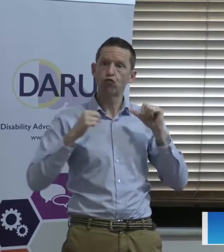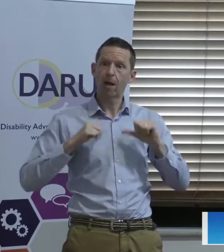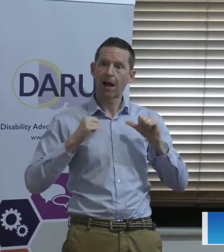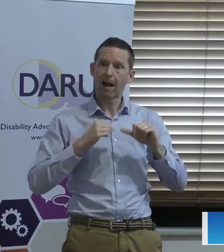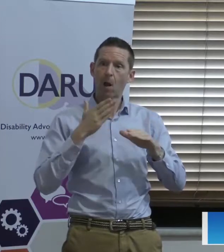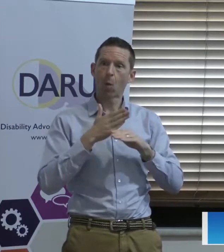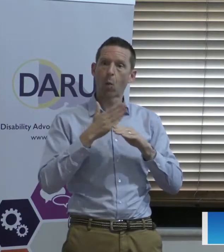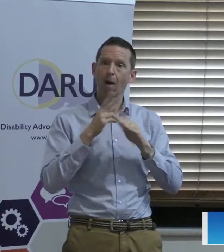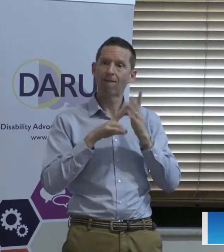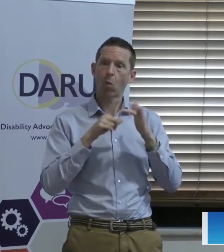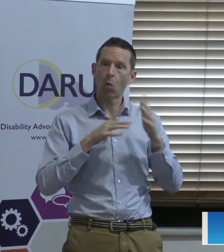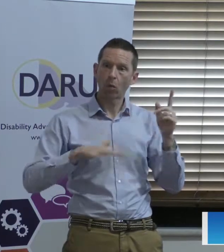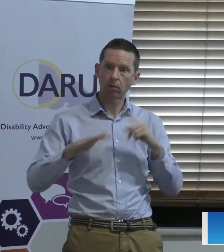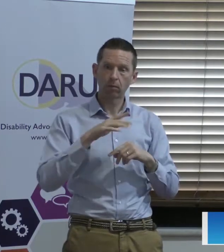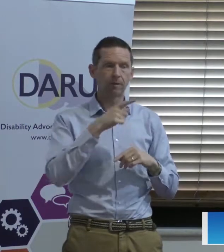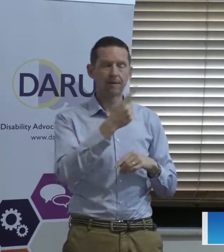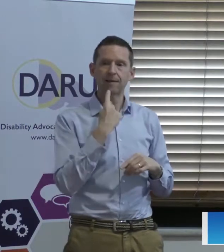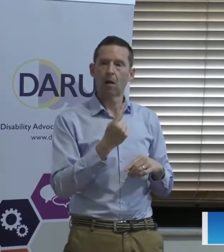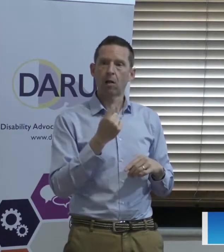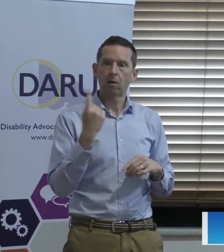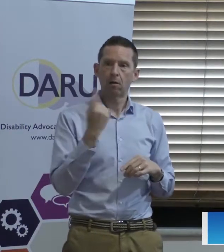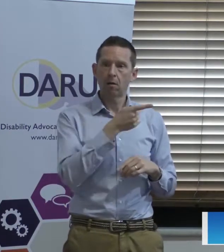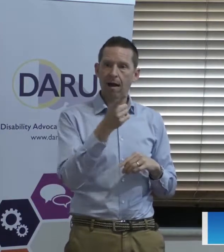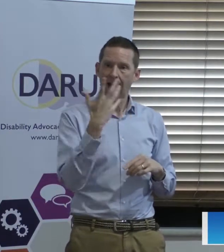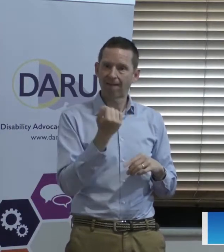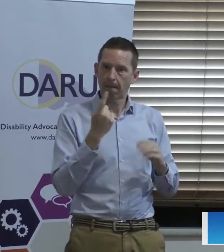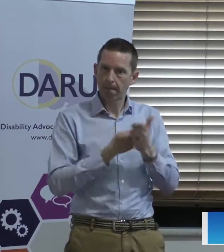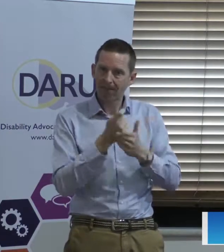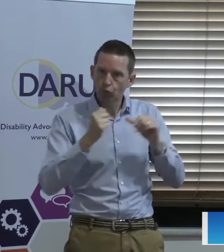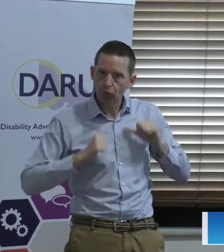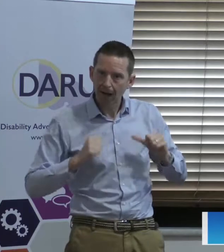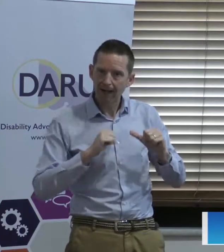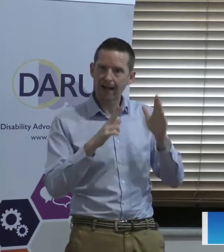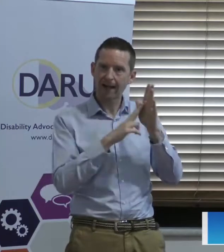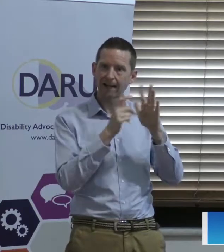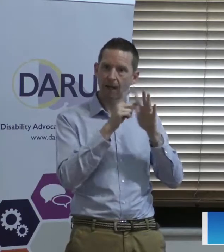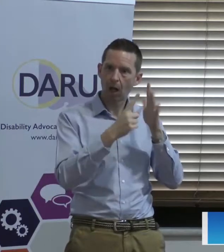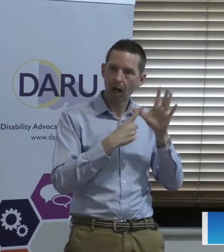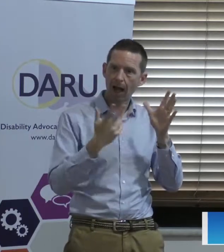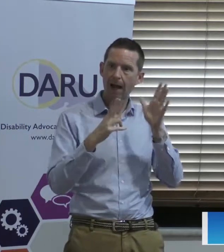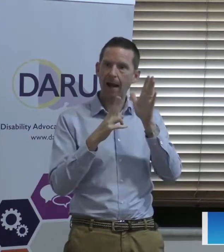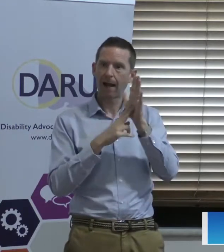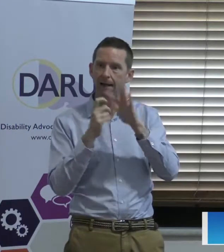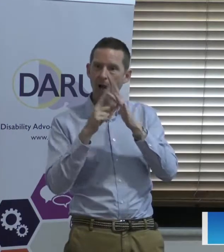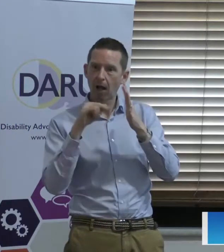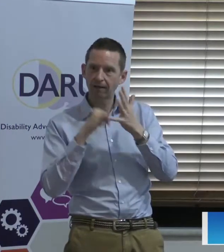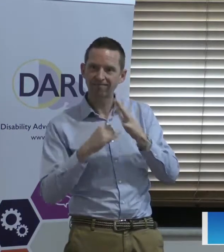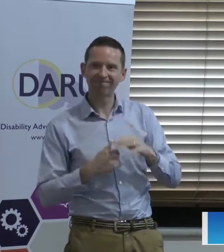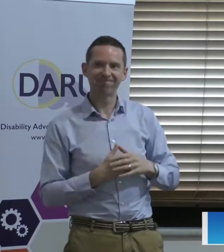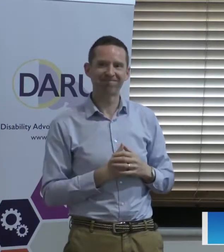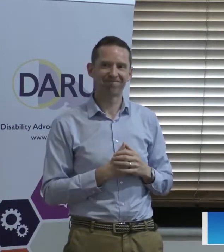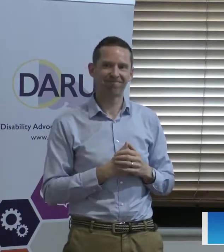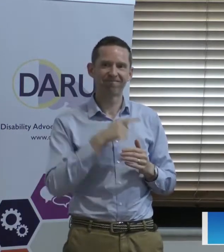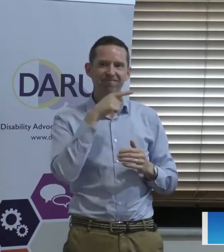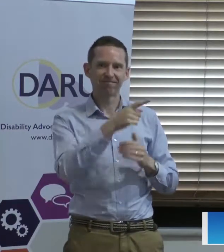that then the partnership you need to have with the NDIA or the NDIS? Like, who's going to pay for retraining? And that's